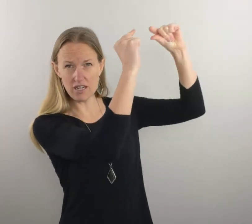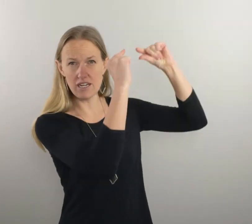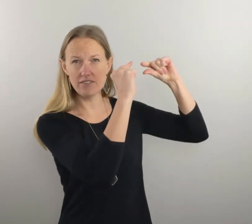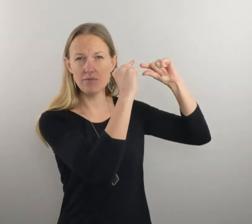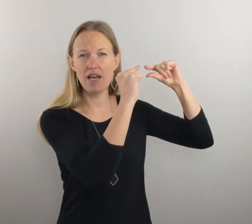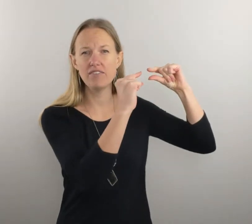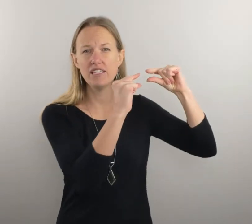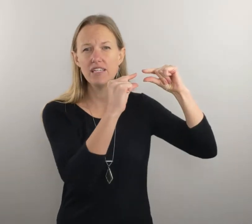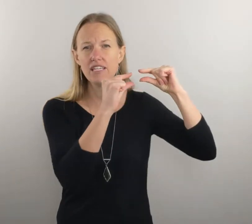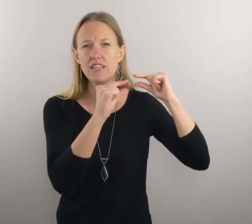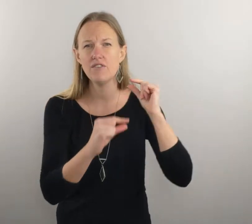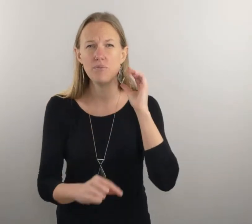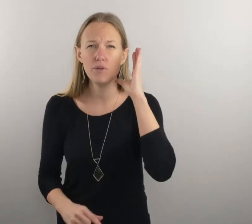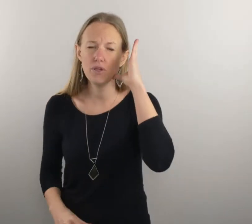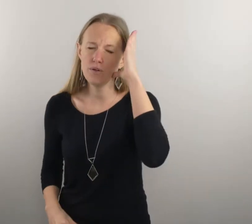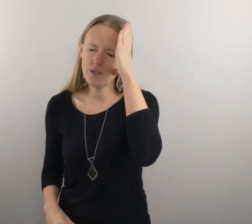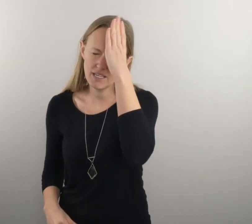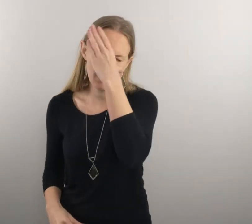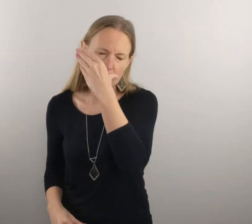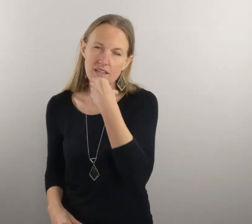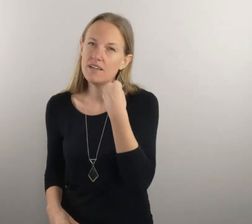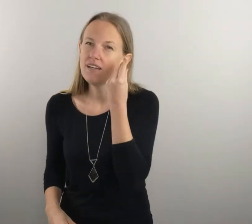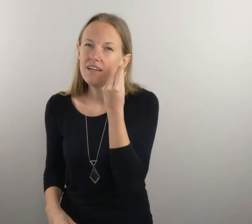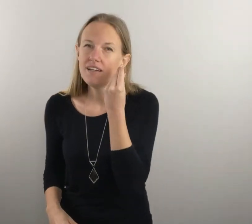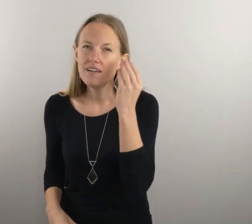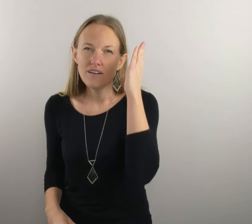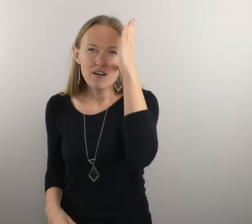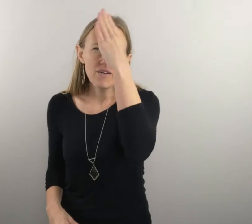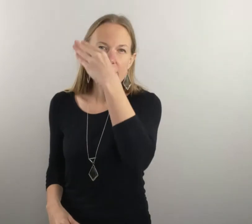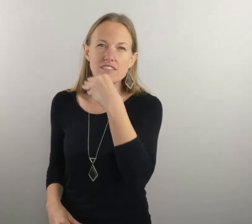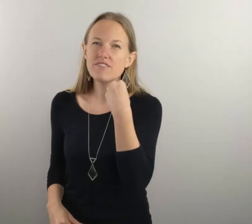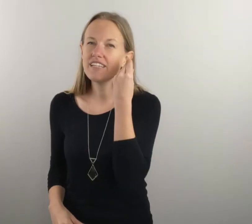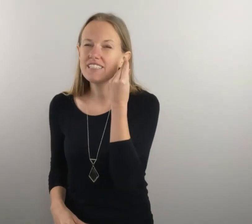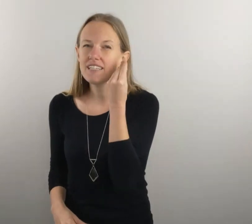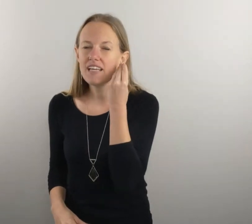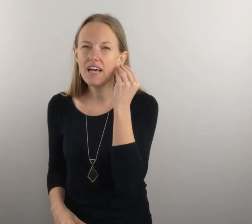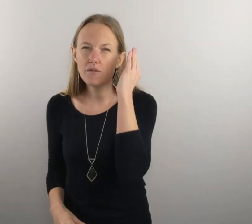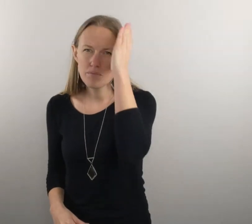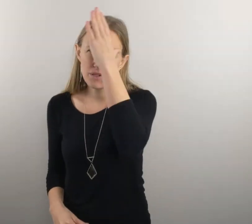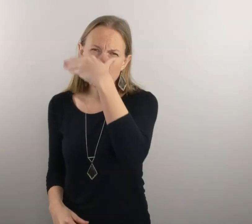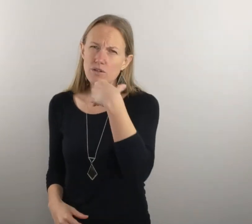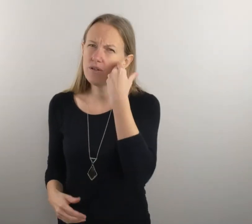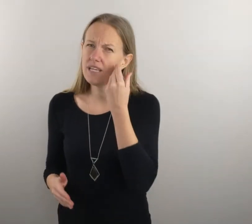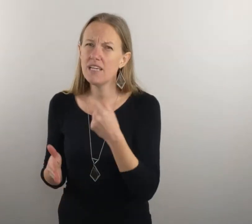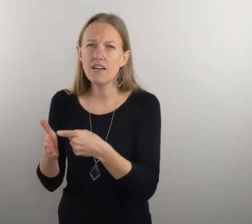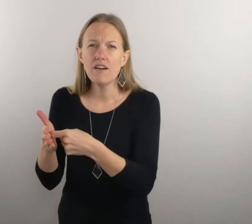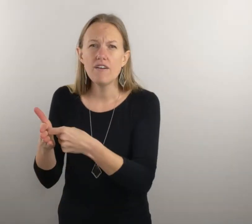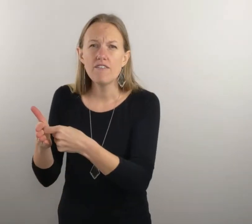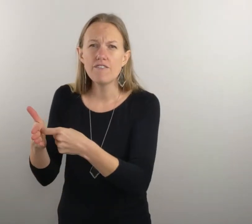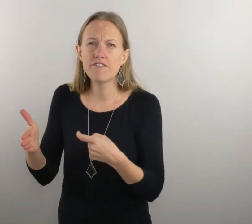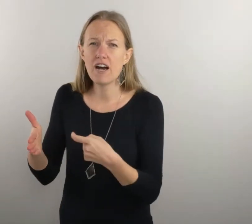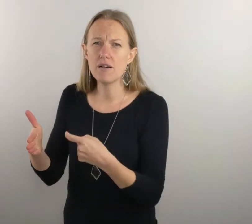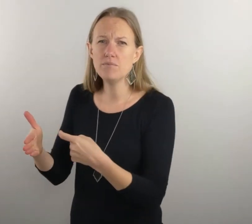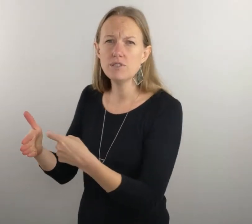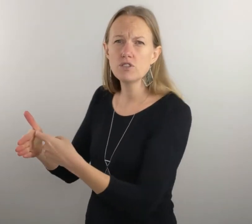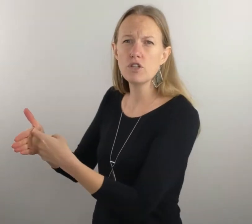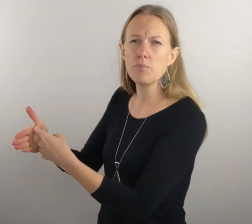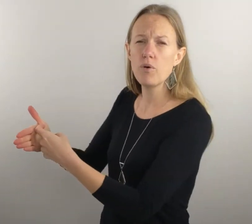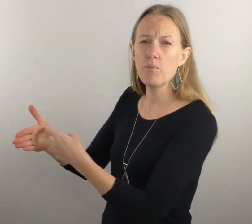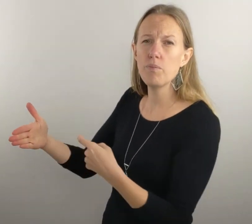God from heaven. Give beauty around your face like that. Beauty from, so you're